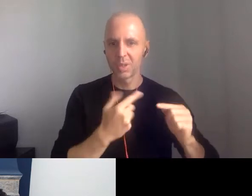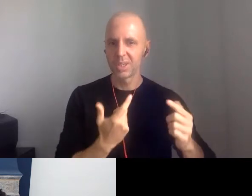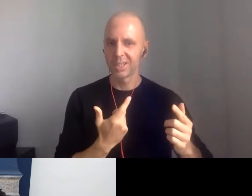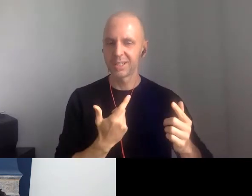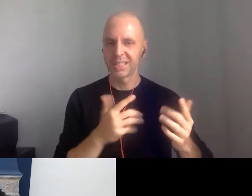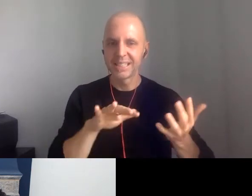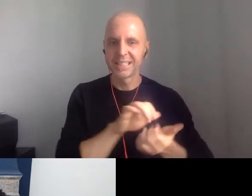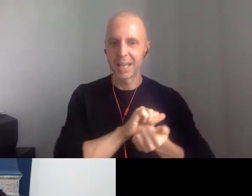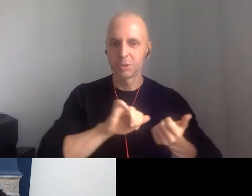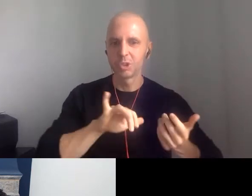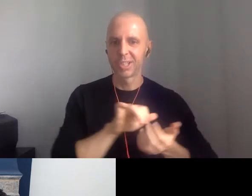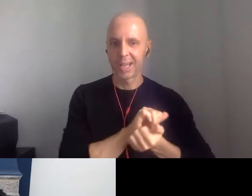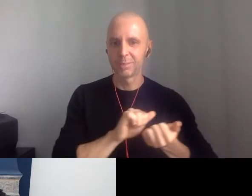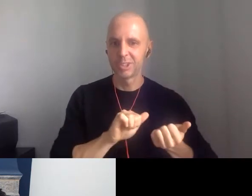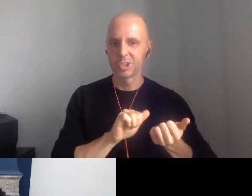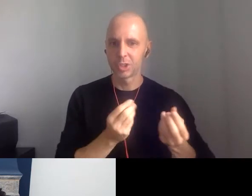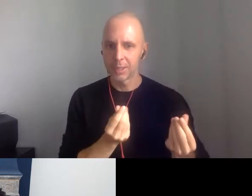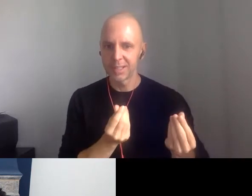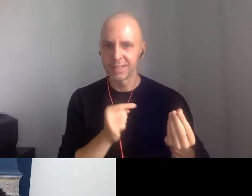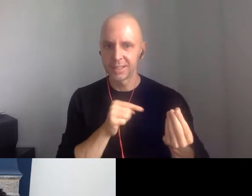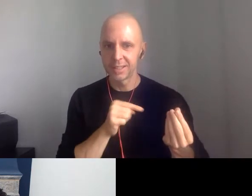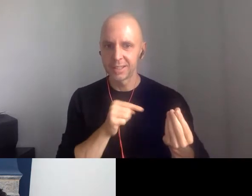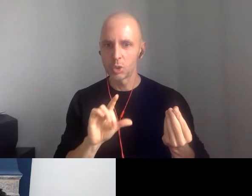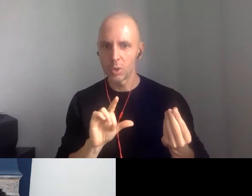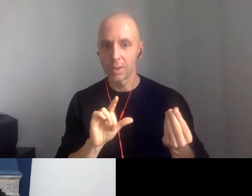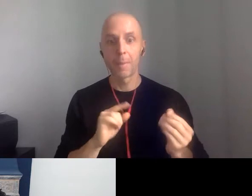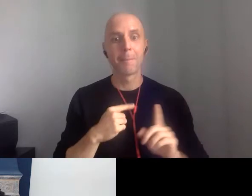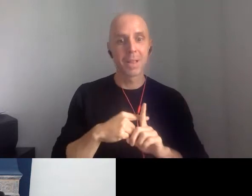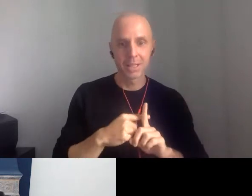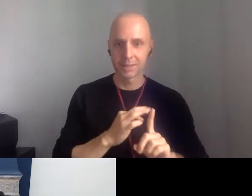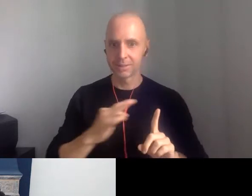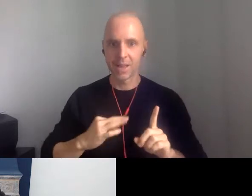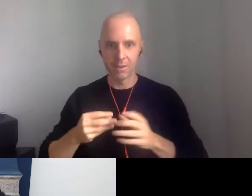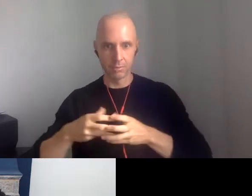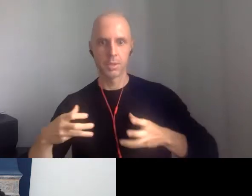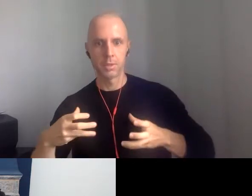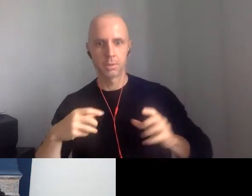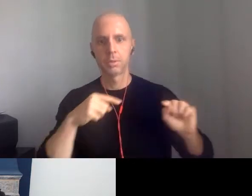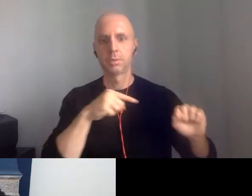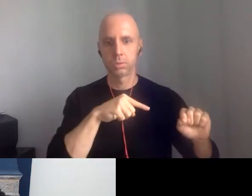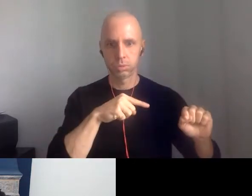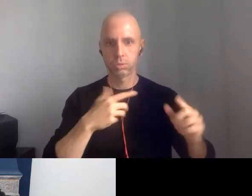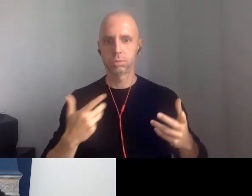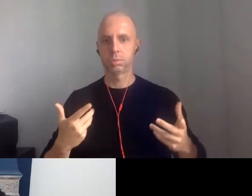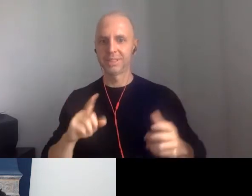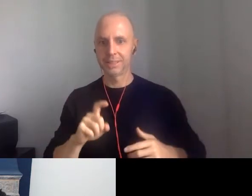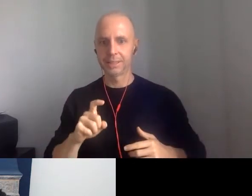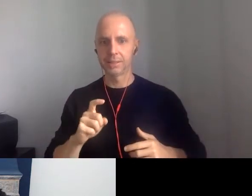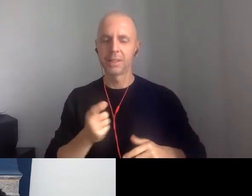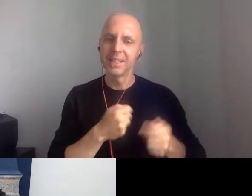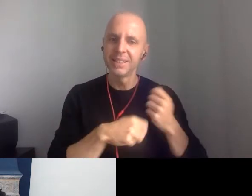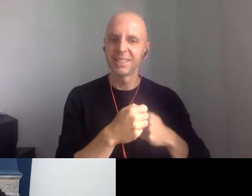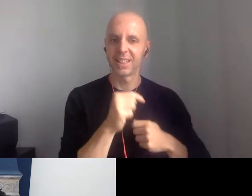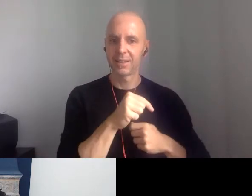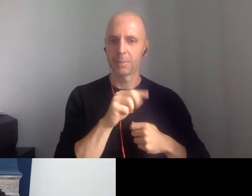and environmental resources. Because of this, we've stopped using this practice and instead we now design the borders